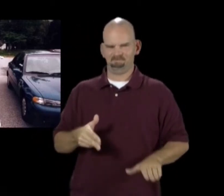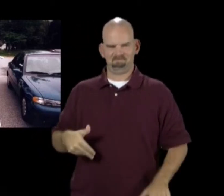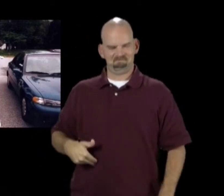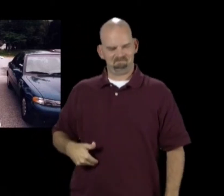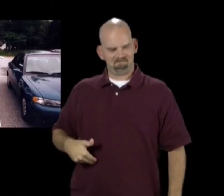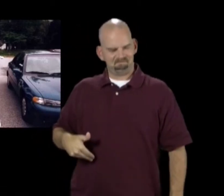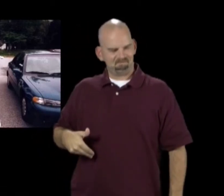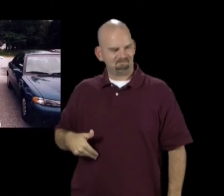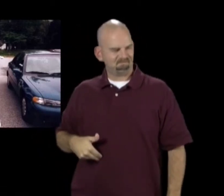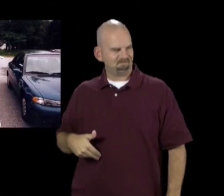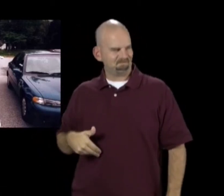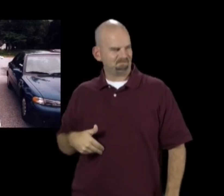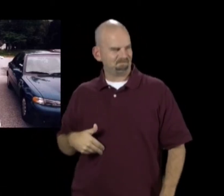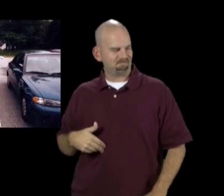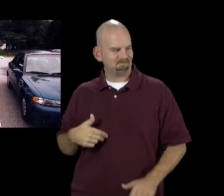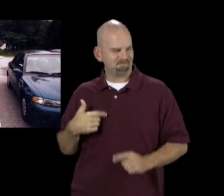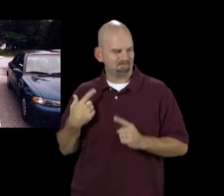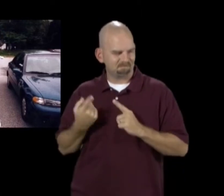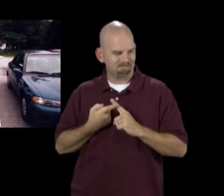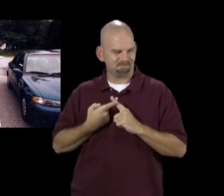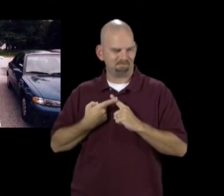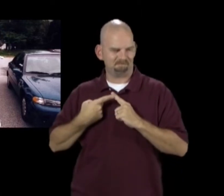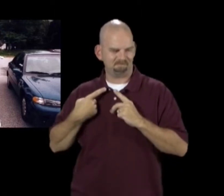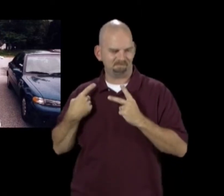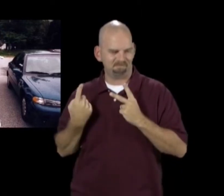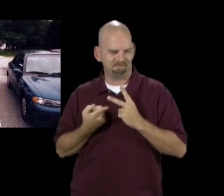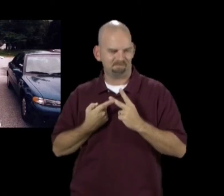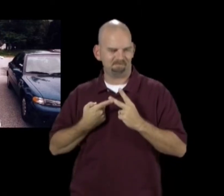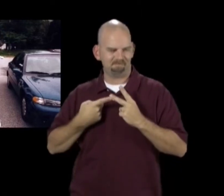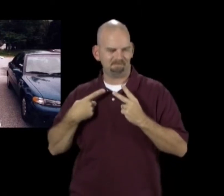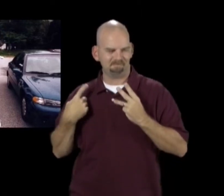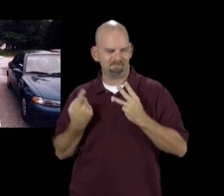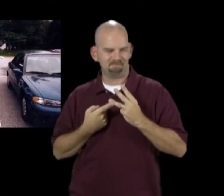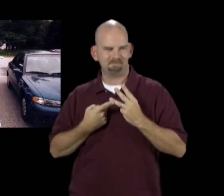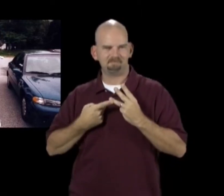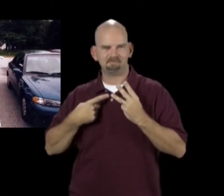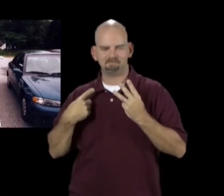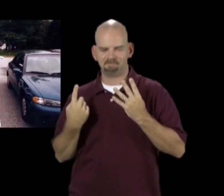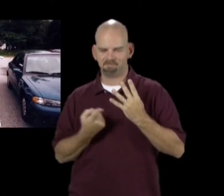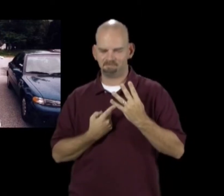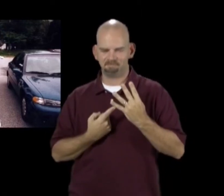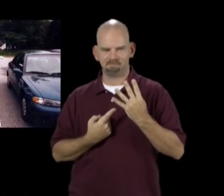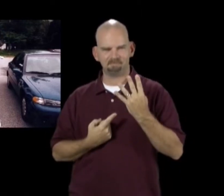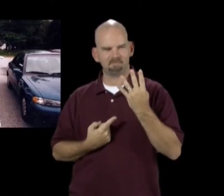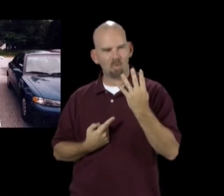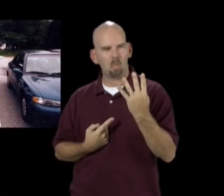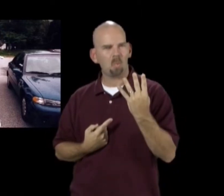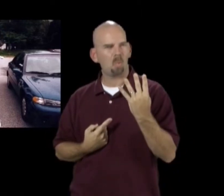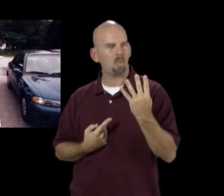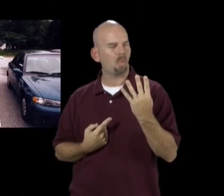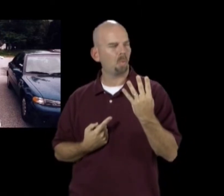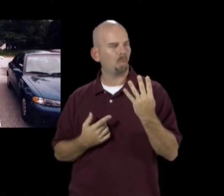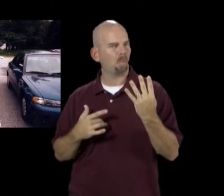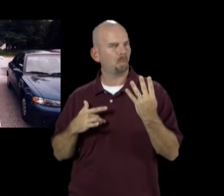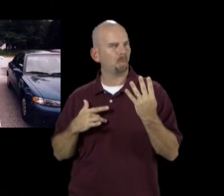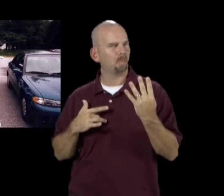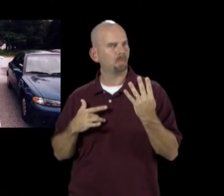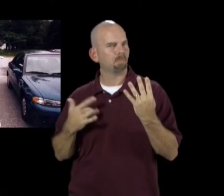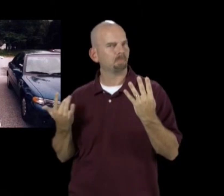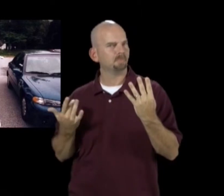I got in my car to head back to Papa John's. My gut was telling me something wasn't right. 4 different strangers had been staring